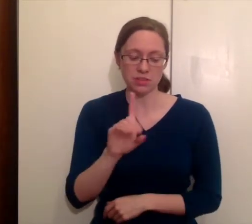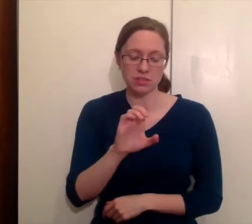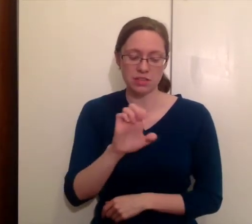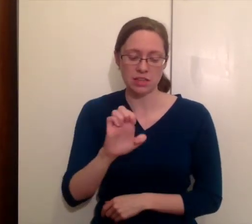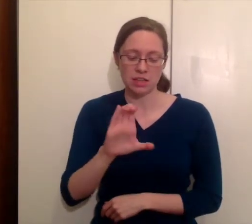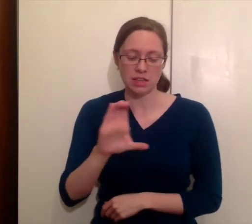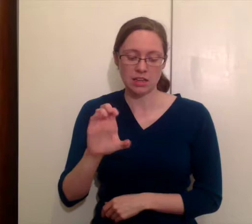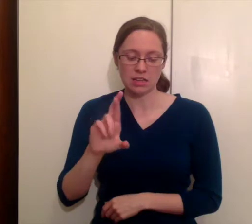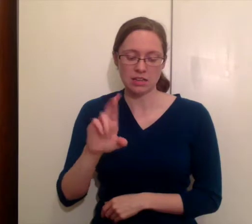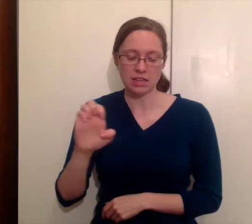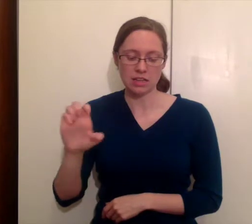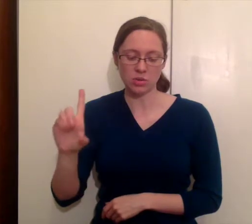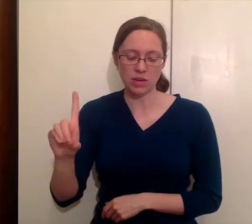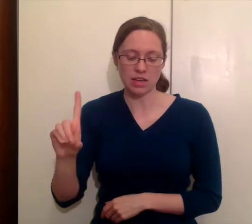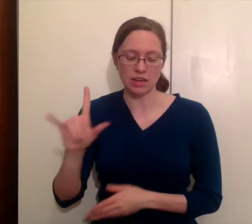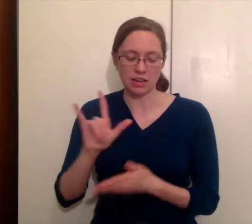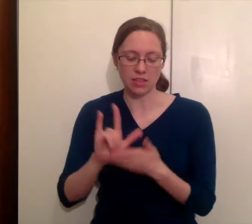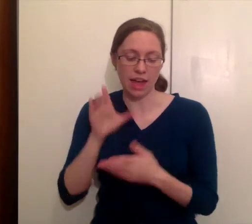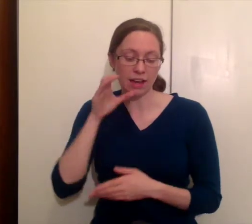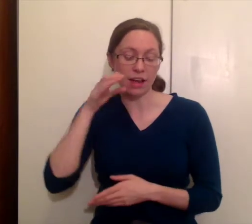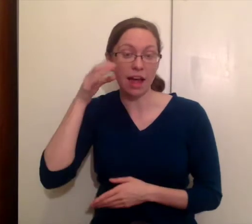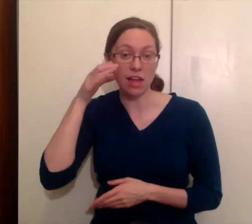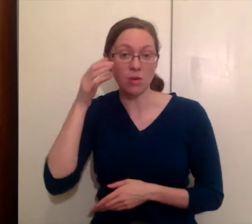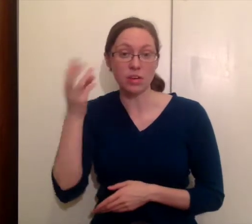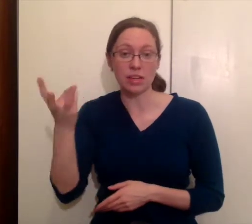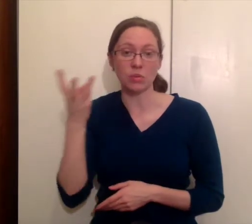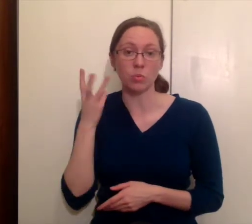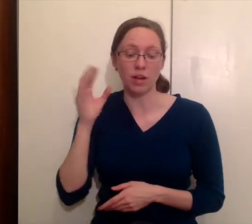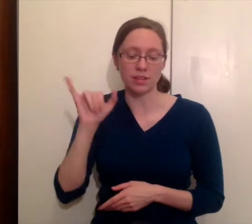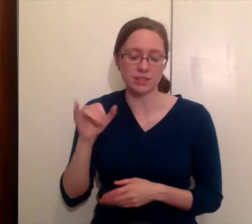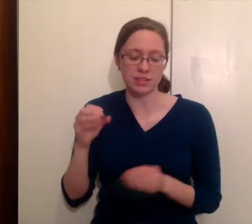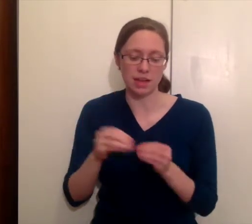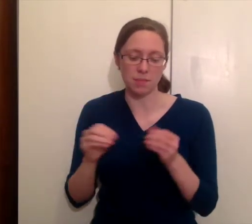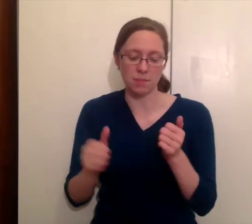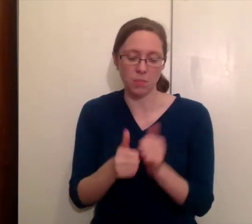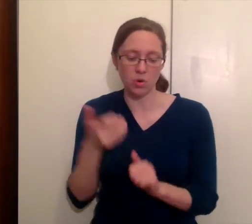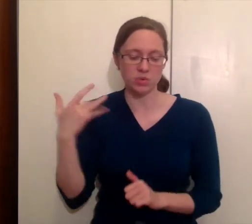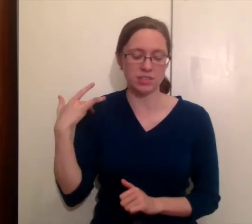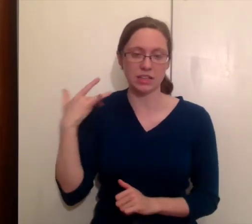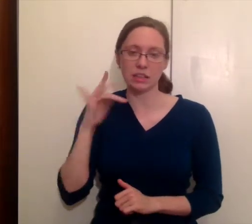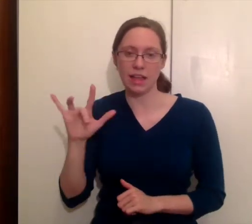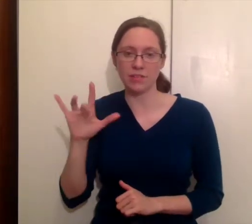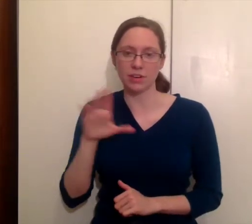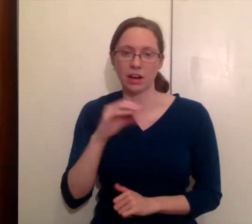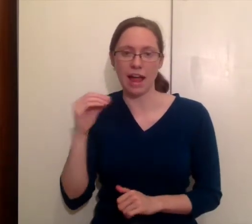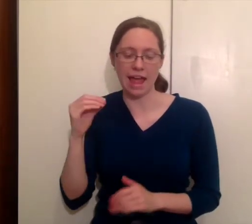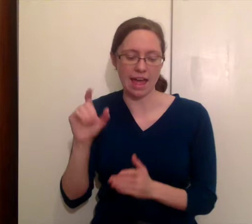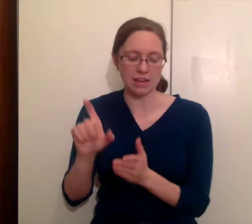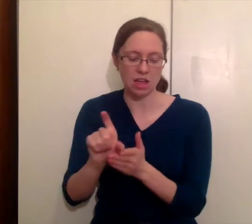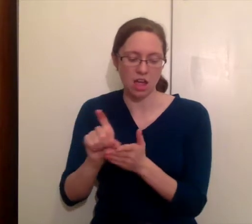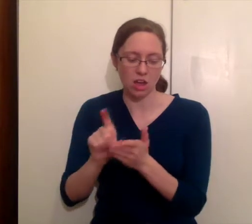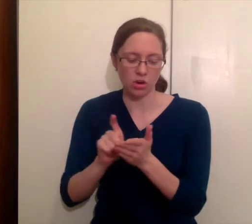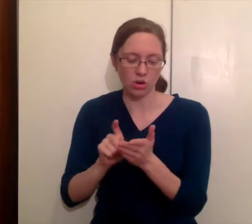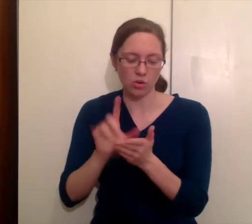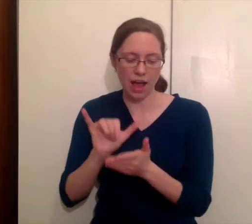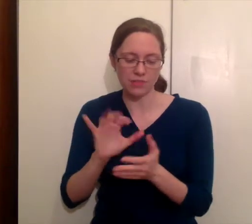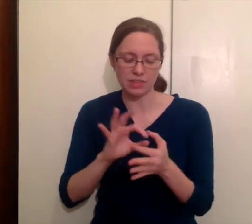animals decreed that Coyote was the most clever and crafty